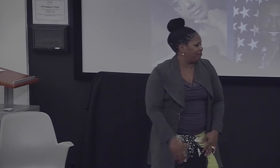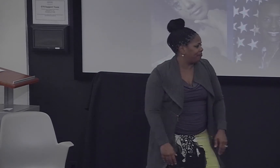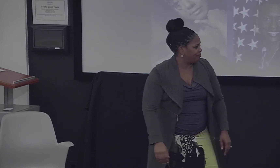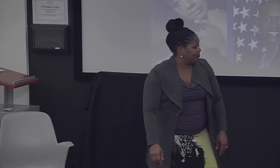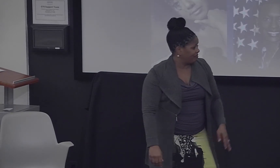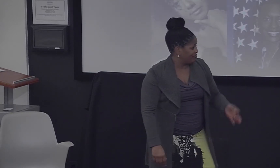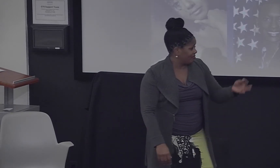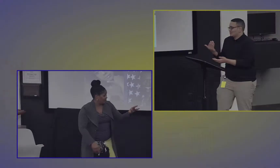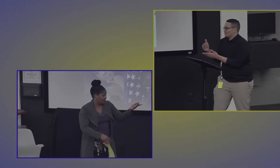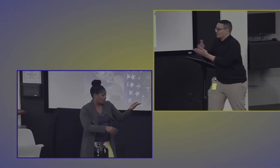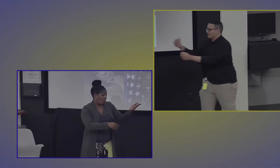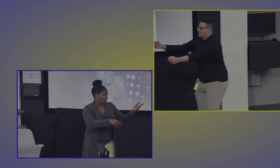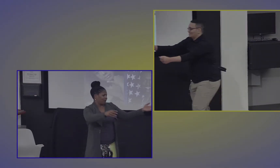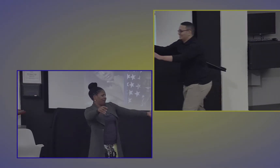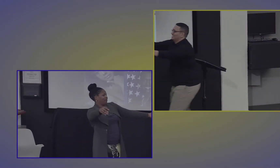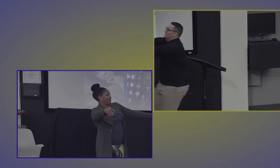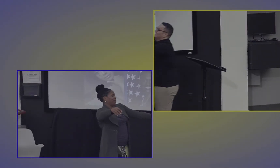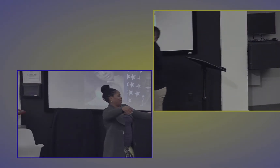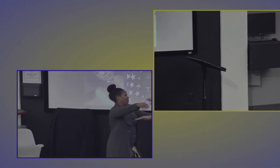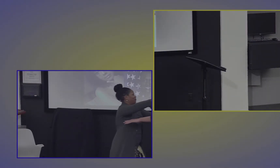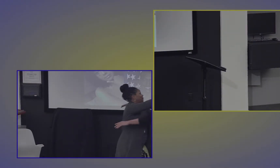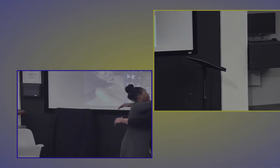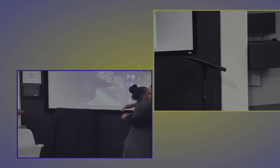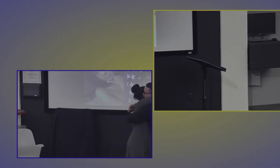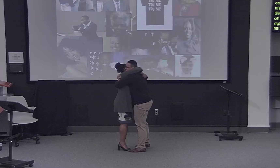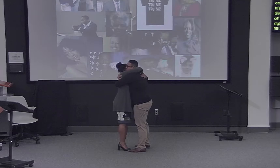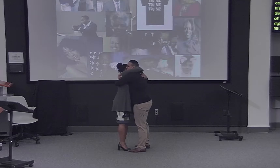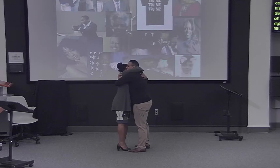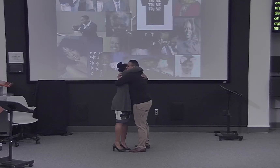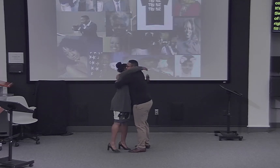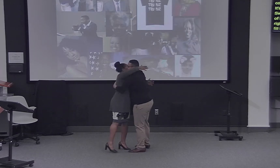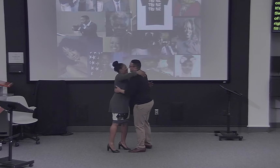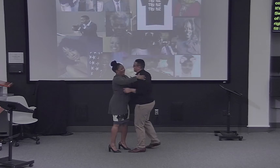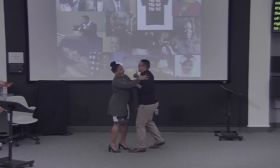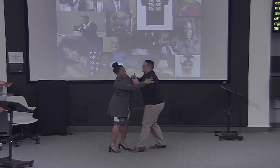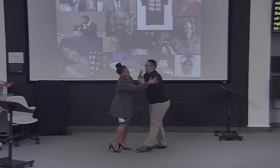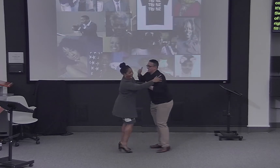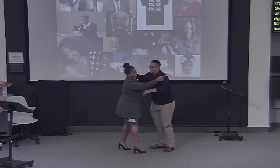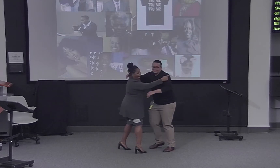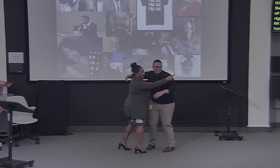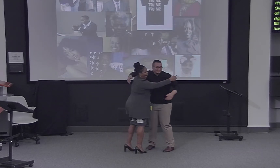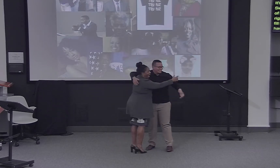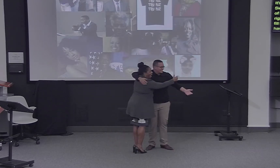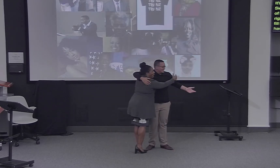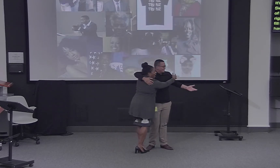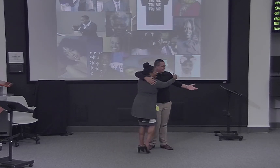out how to do that and how I'm going to build my network and my skills. Thank you again. I need another hug.